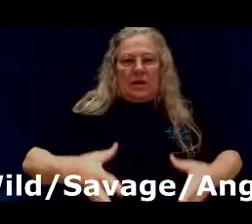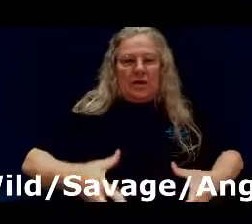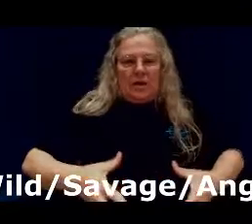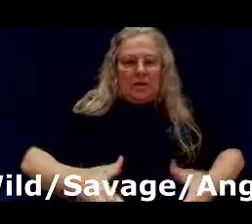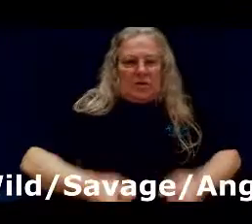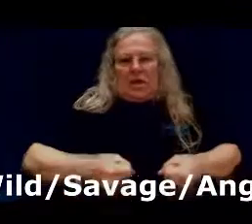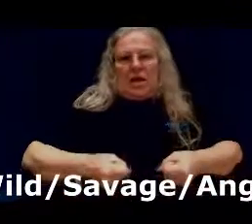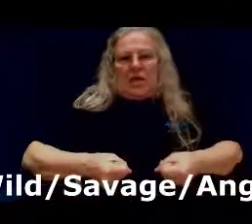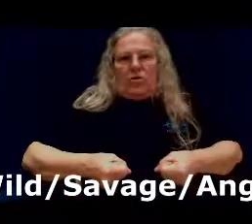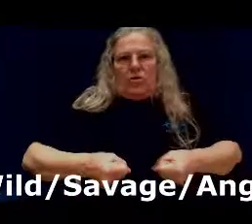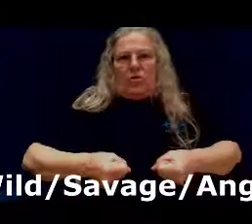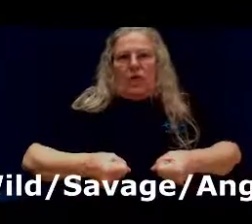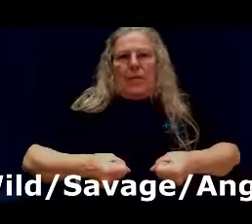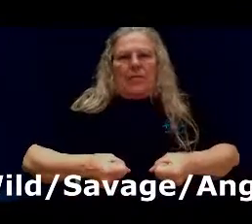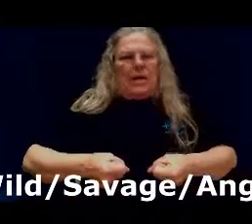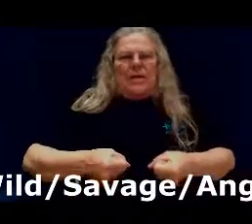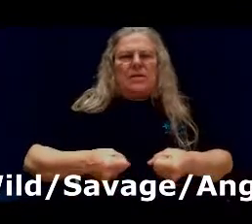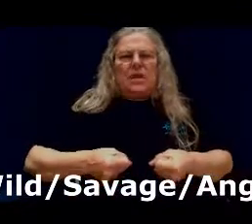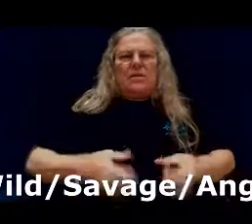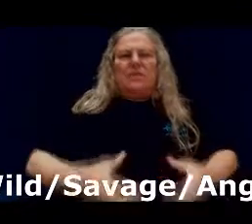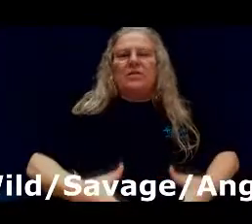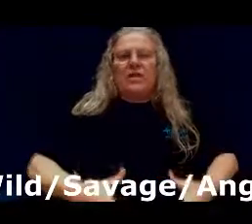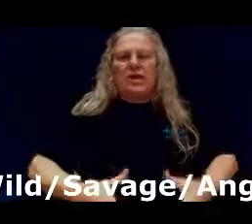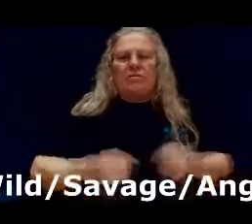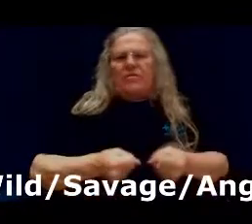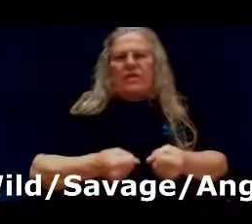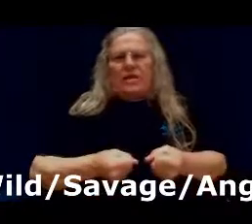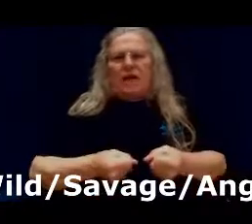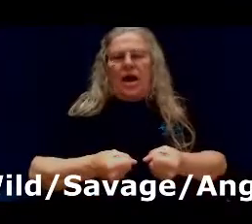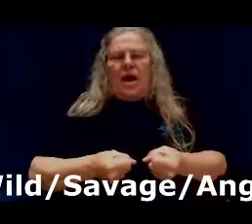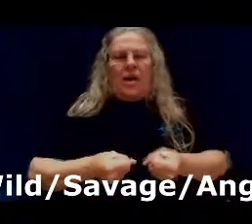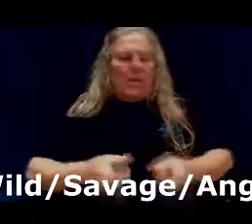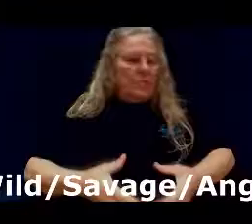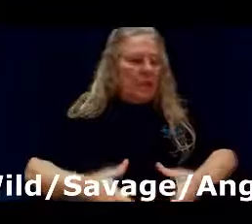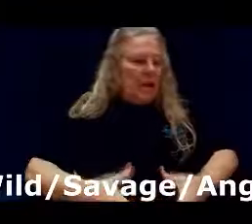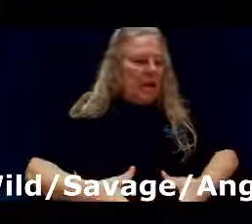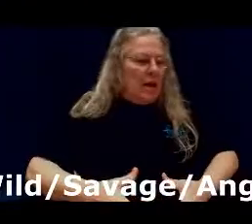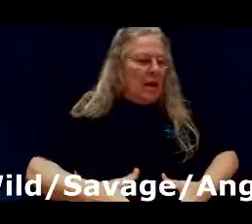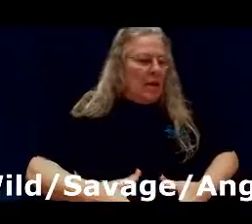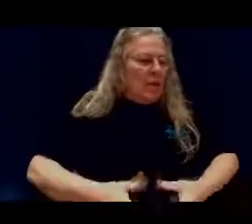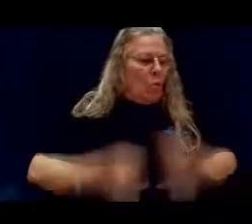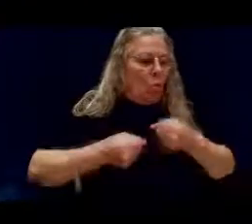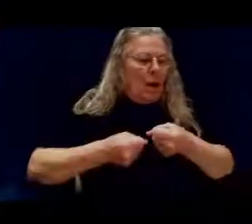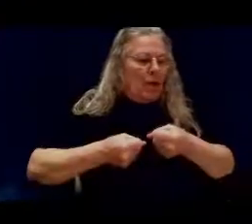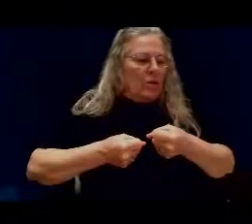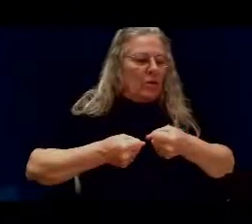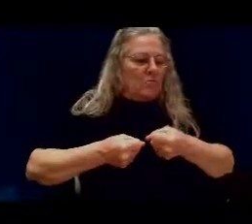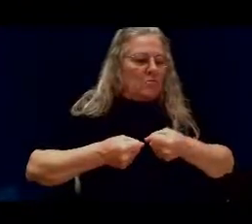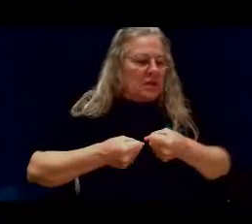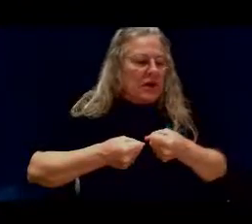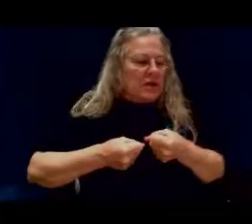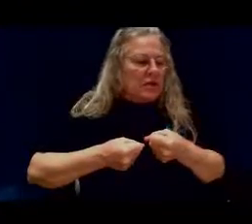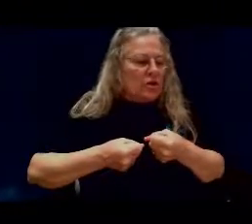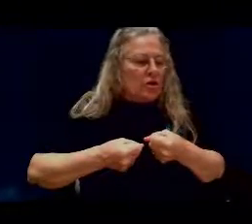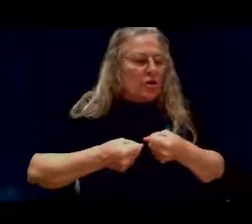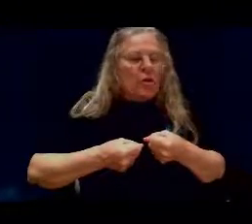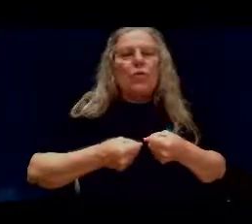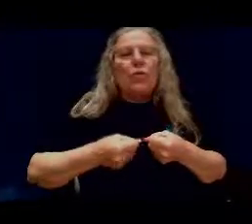It's like you take it and you grab your insides because they get very tight up. Wild, savage,